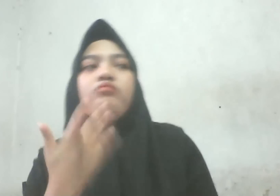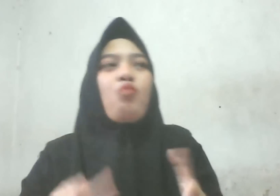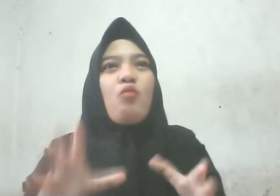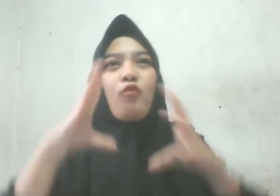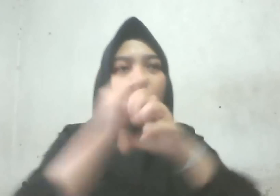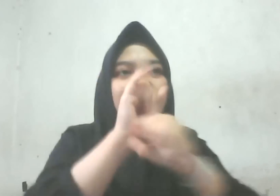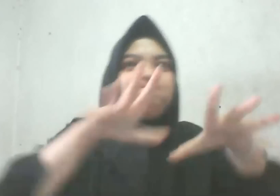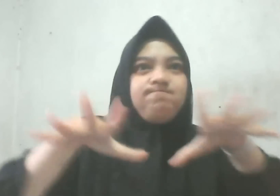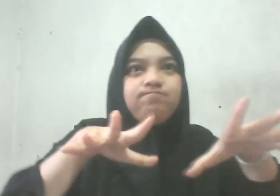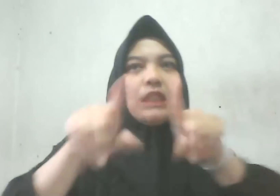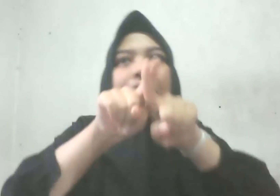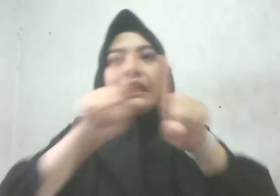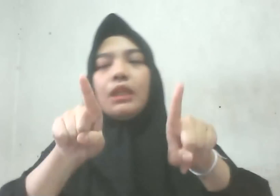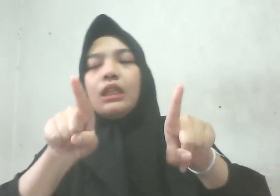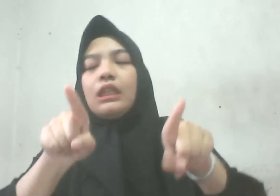people.